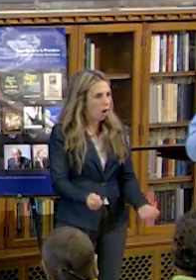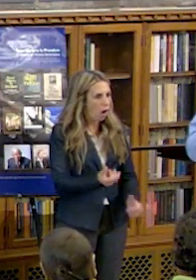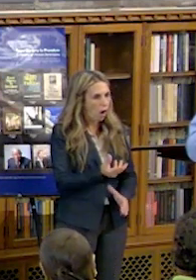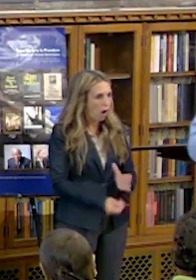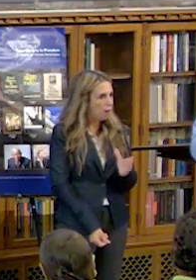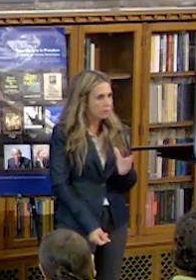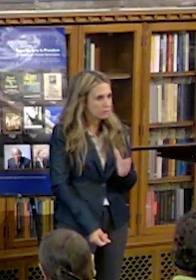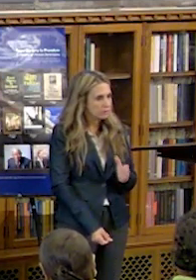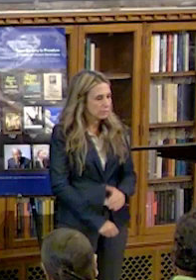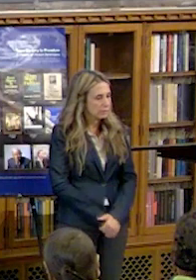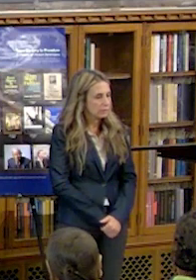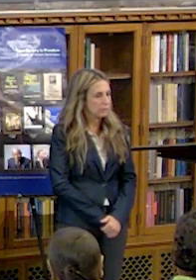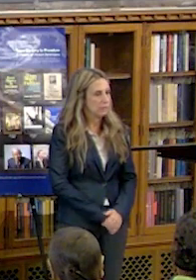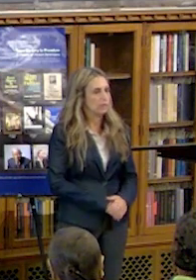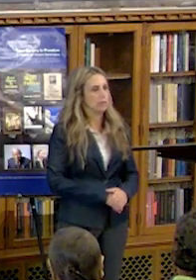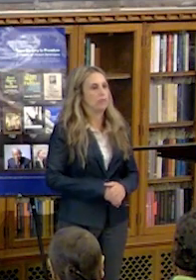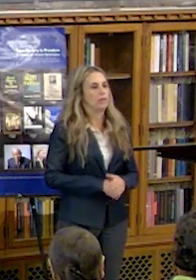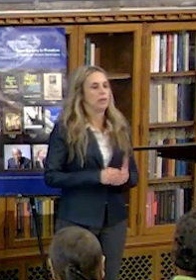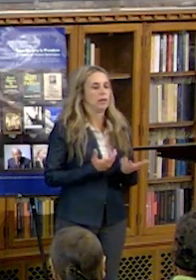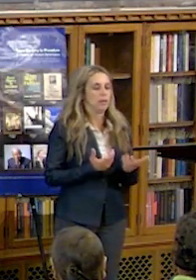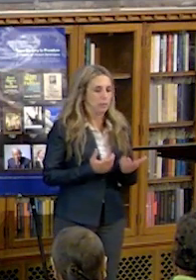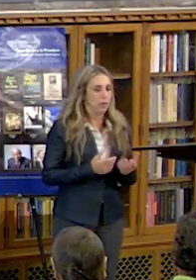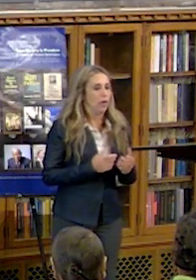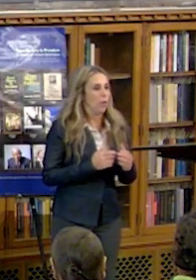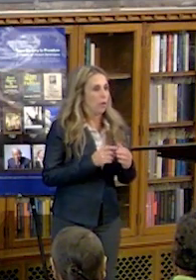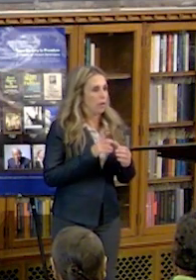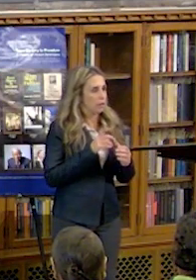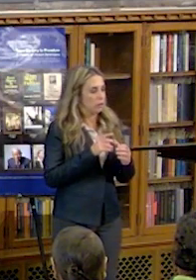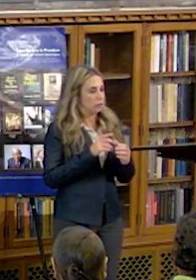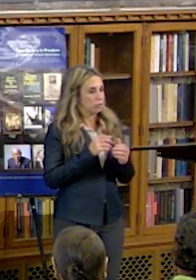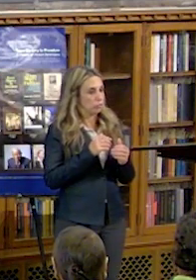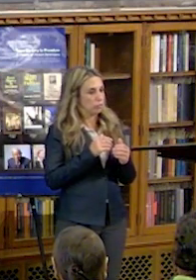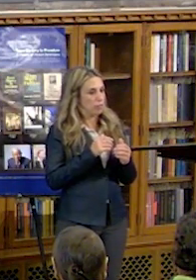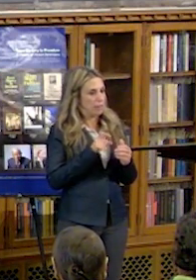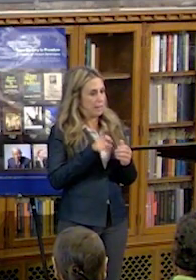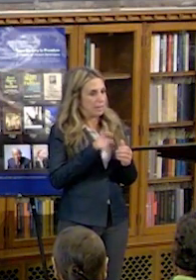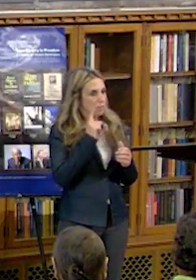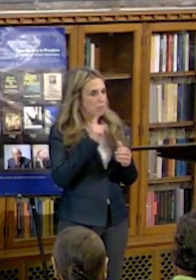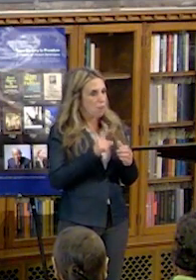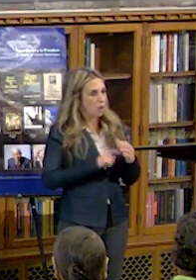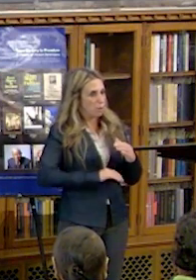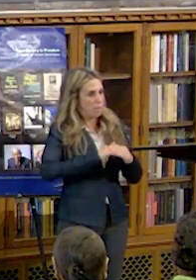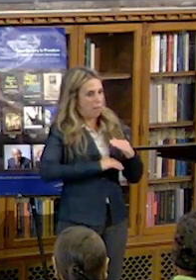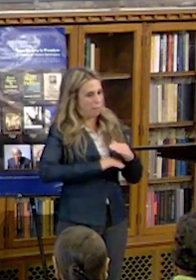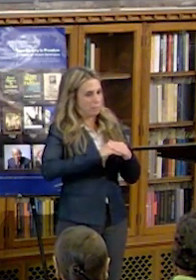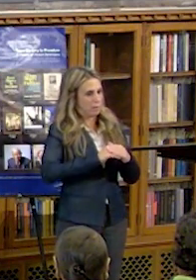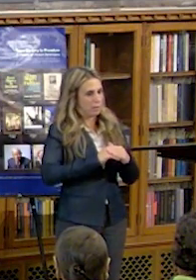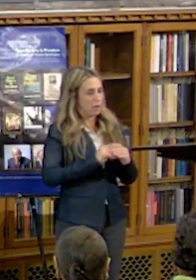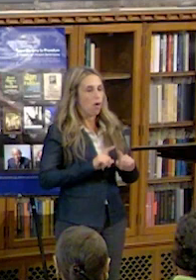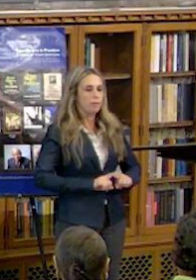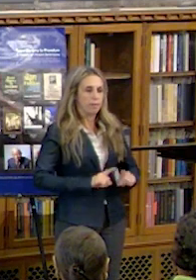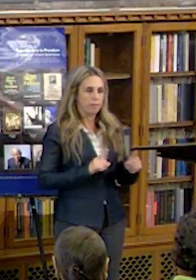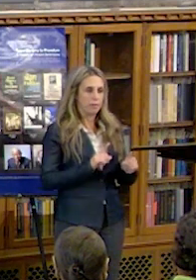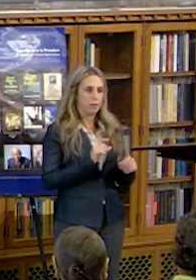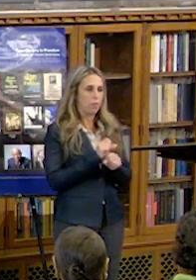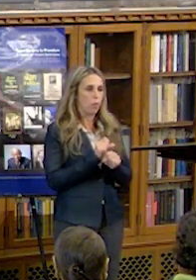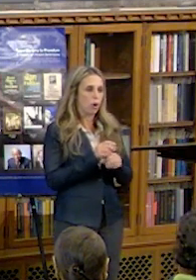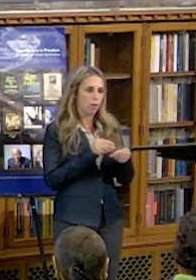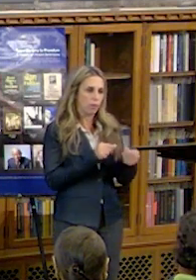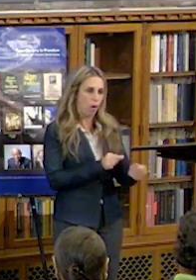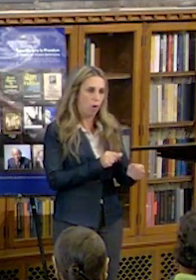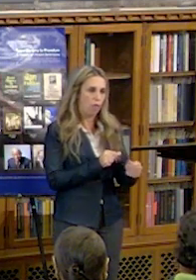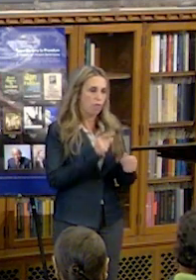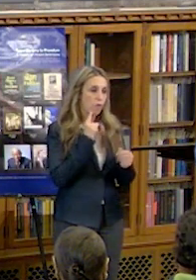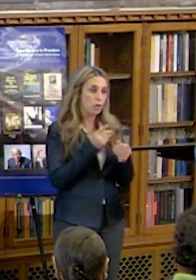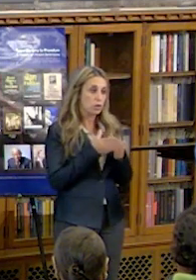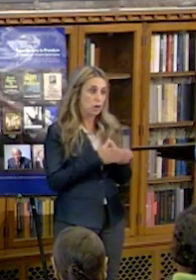so the needs for capacity are totally different in terms of workflow for digital records